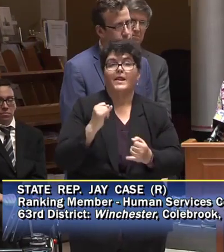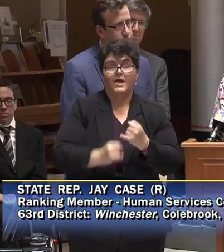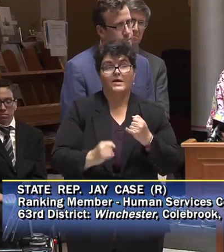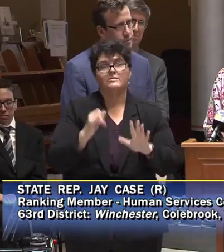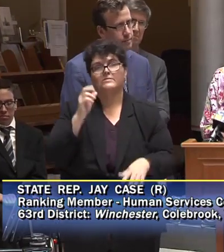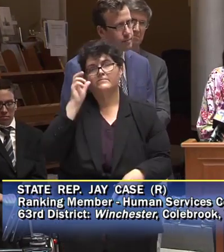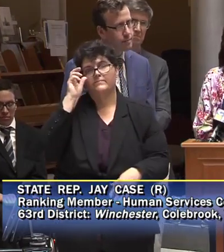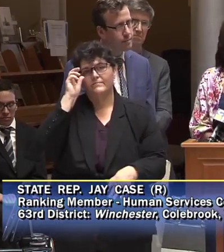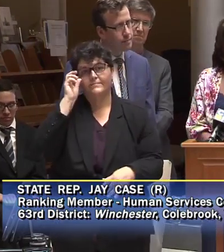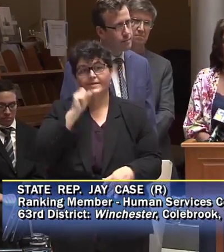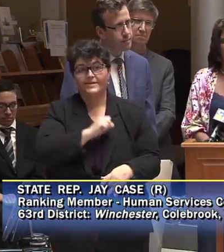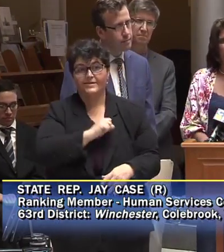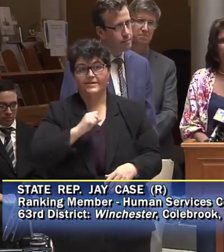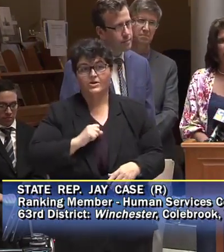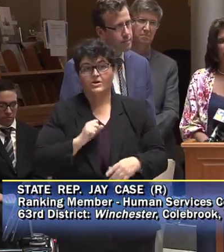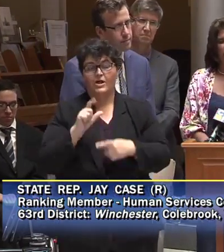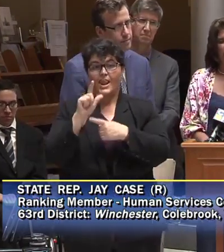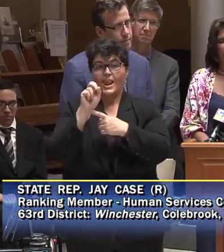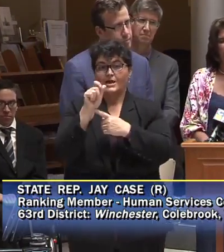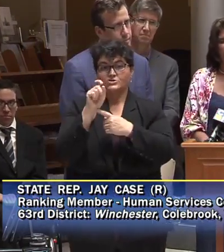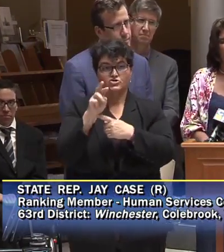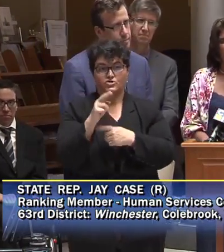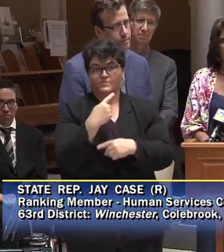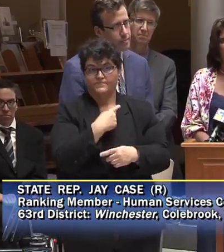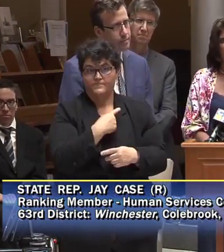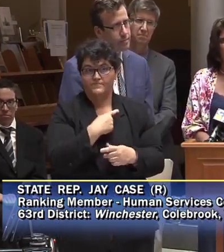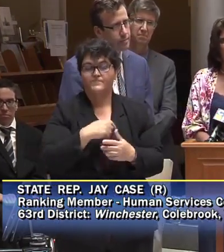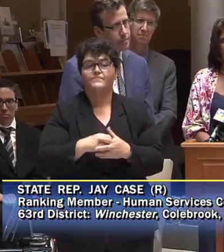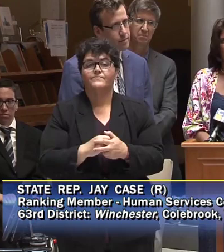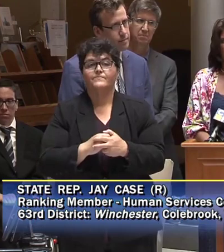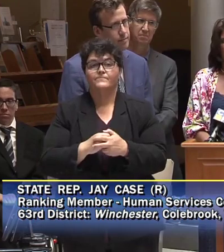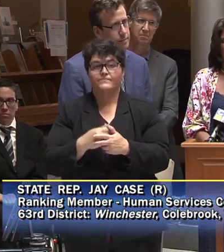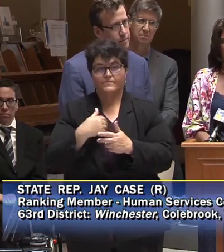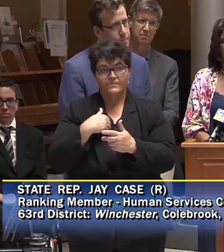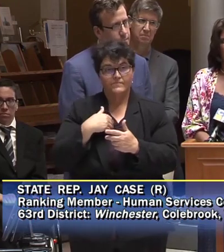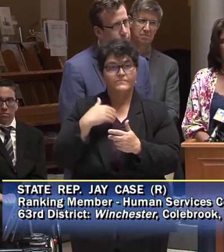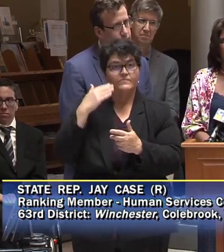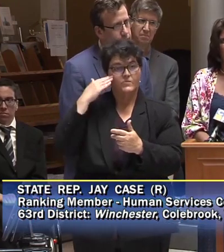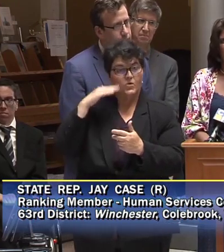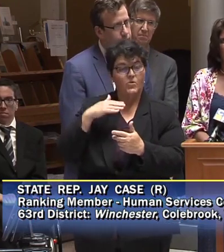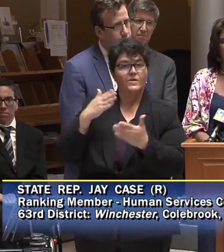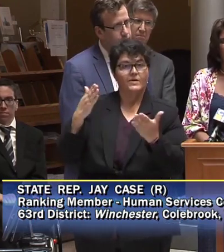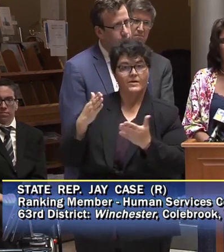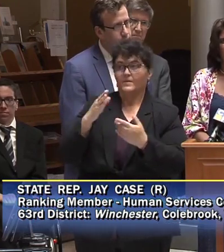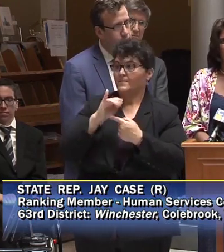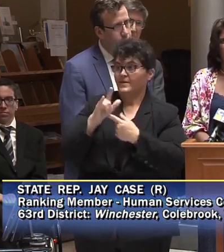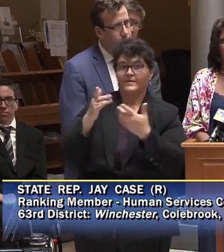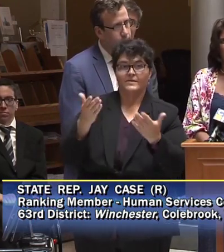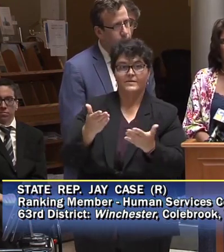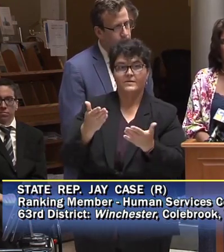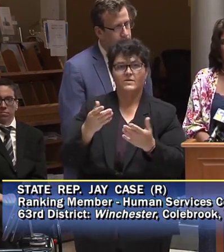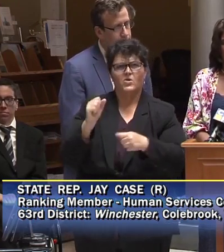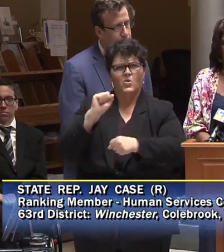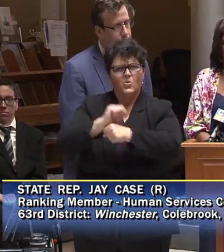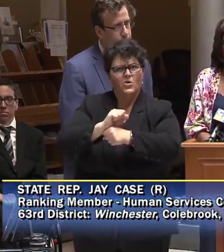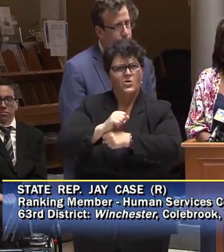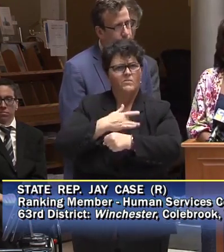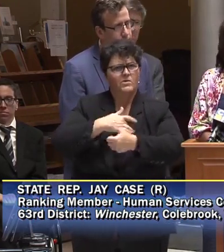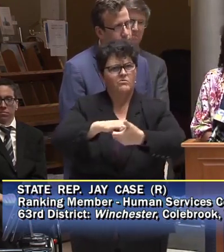everybody, when we have bills like this and we work together, things pass